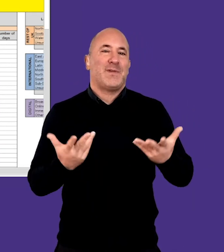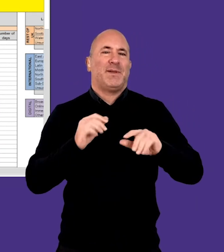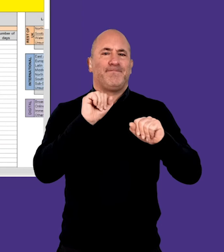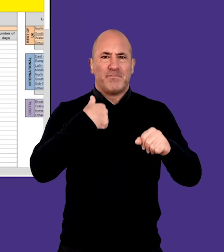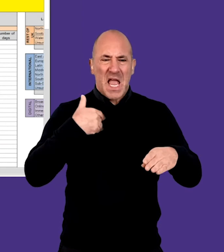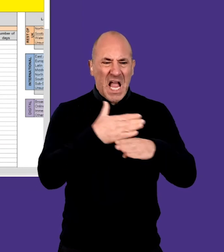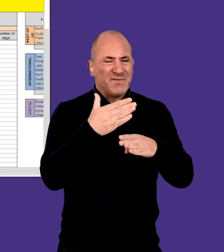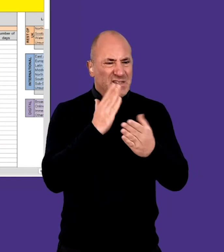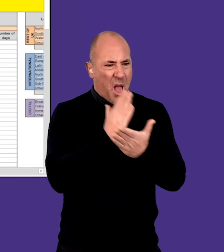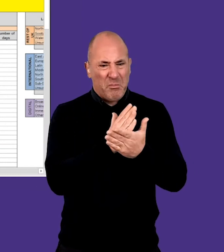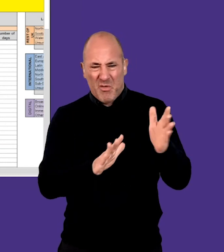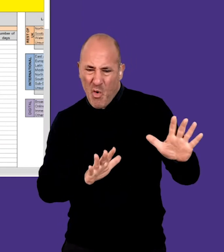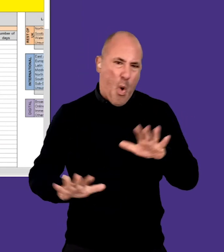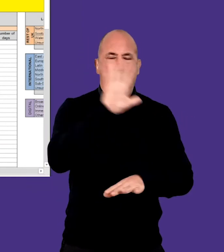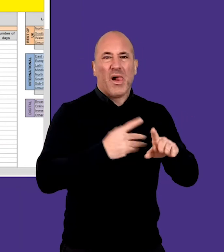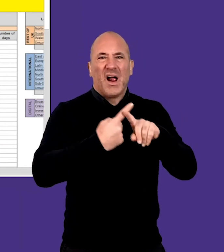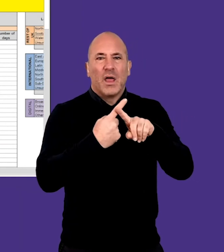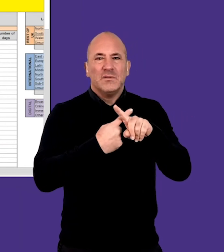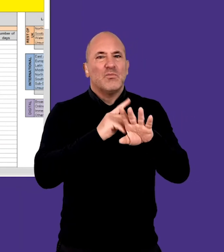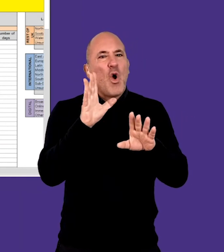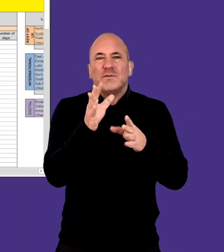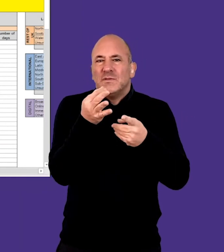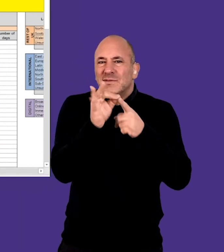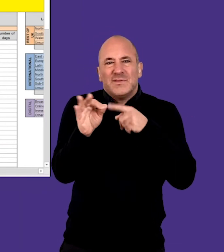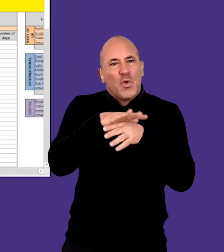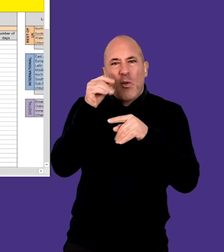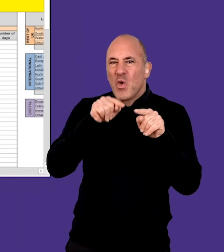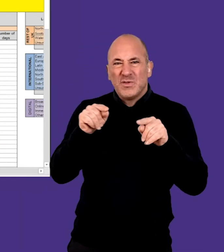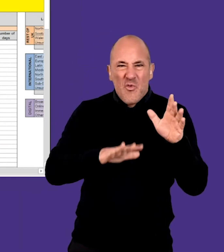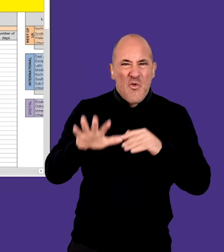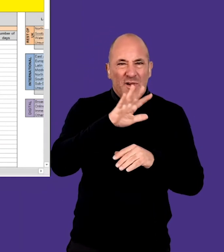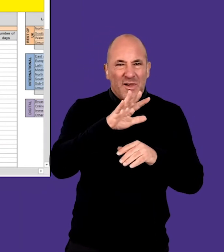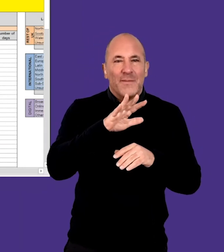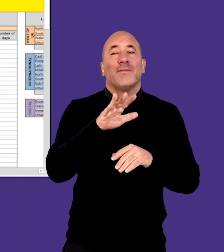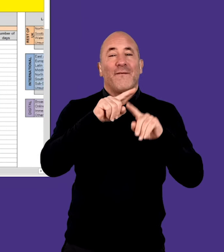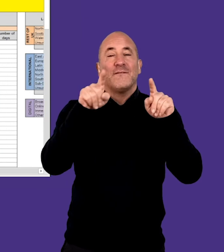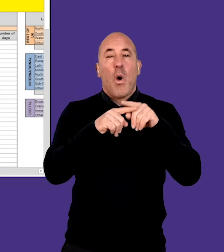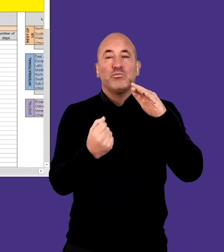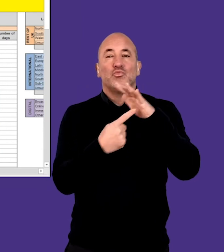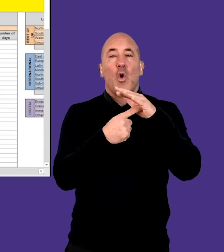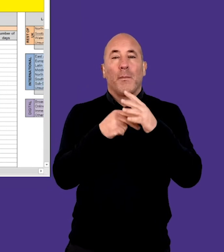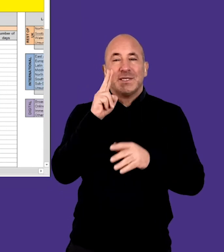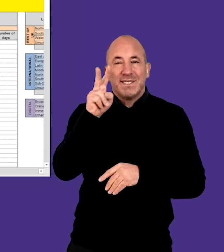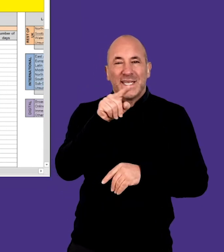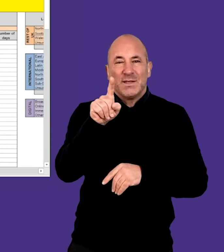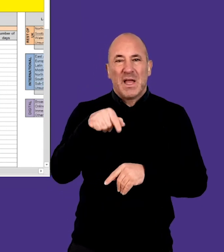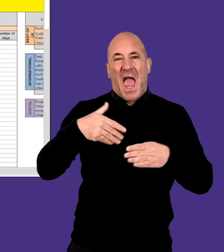If your activity will be held across all of England rather than in a few specific local authorities, tick the box at the top